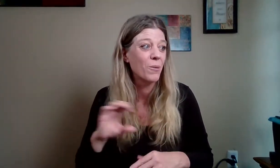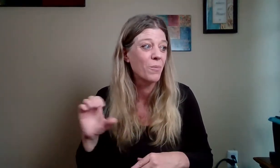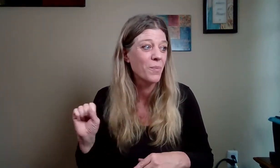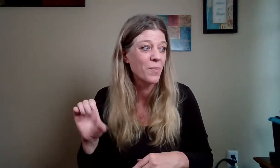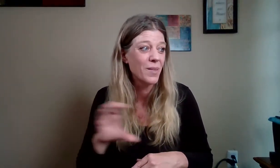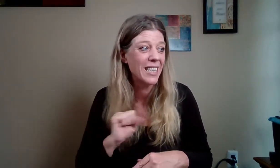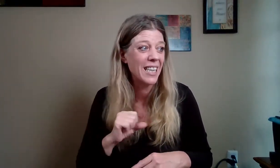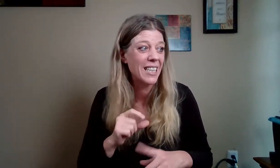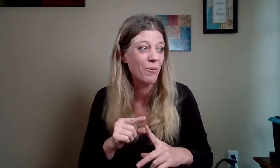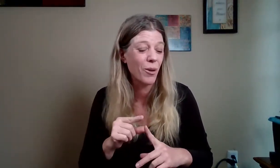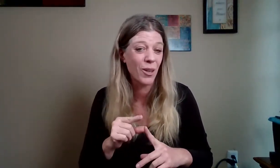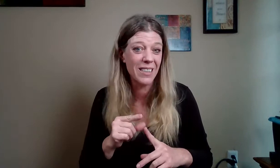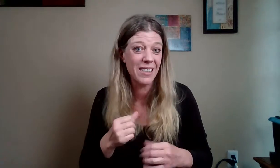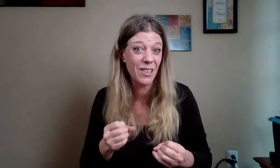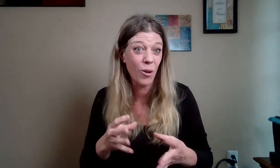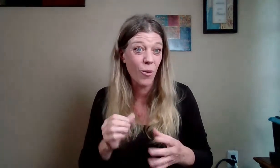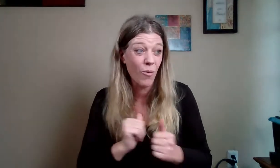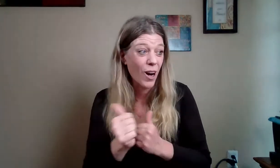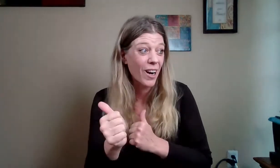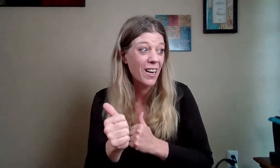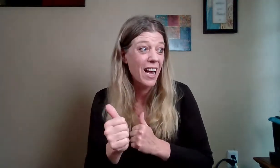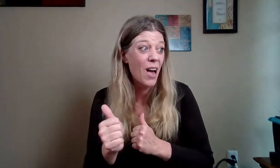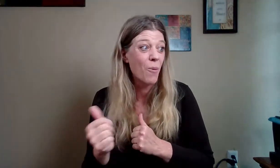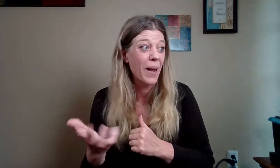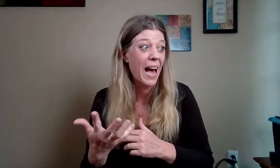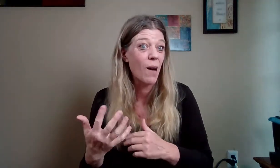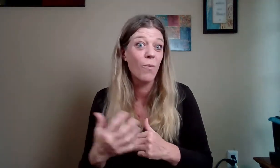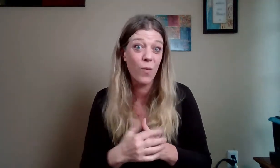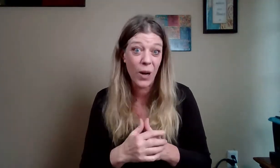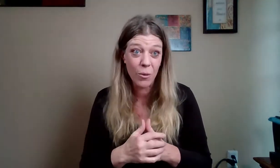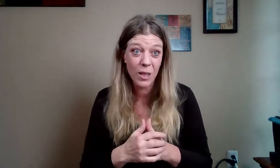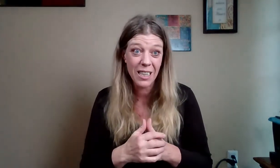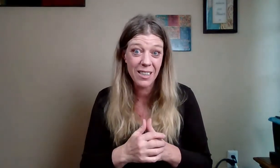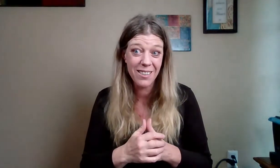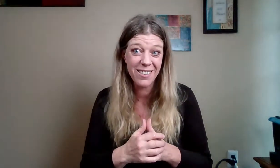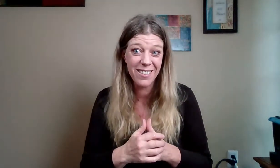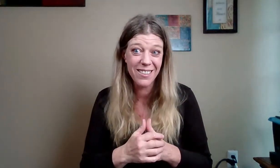review these words so far. We have phone.